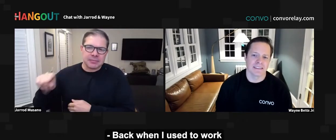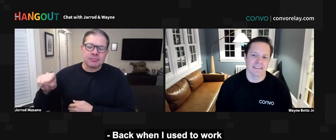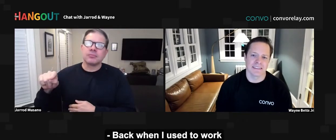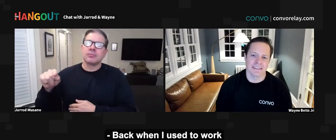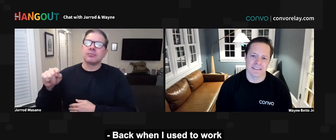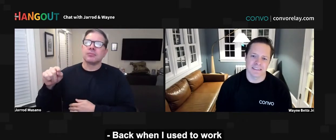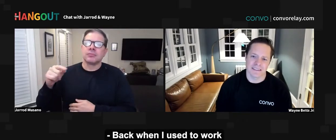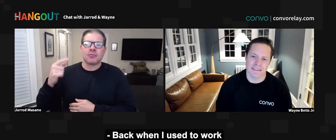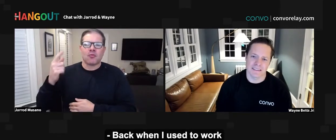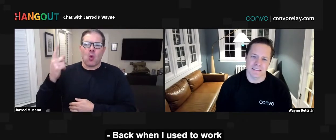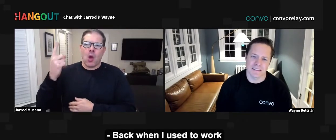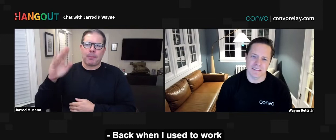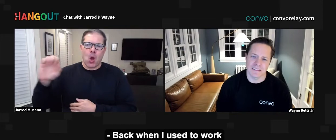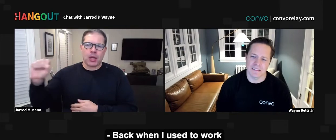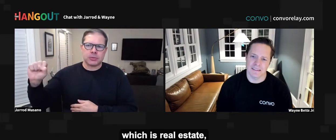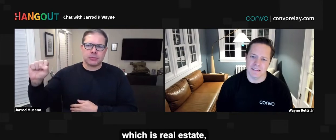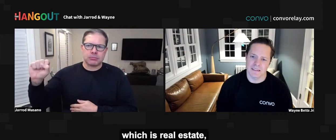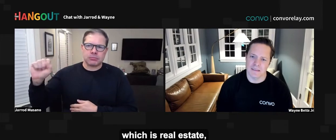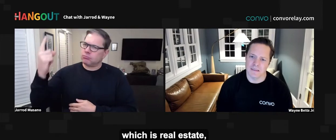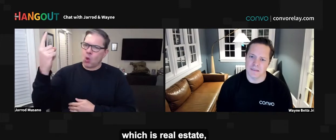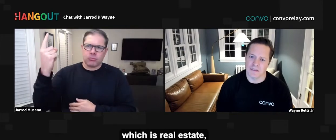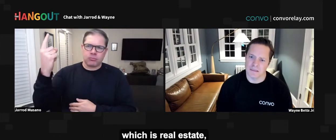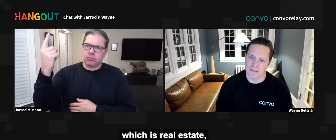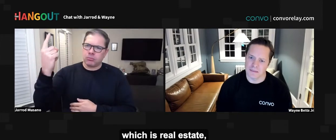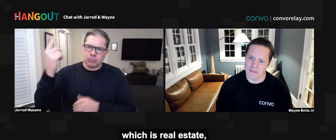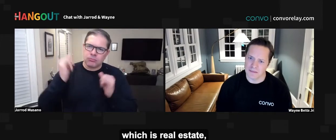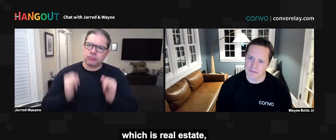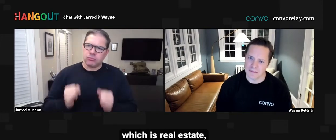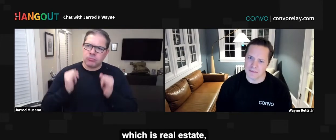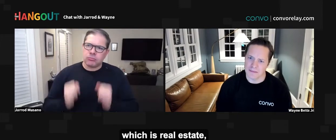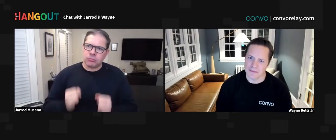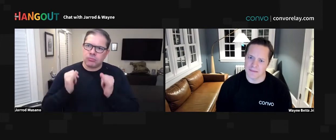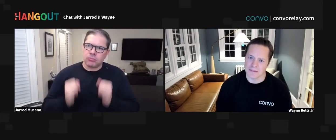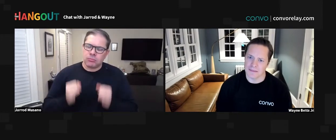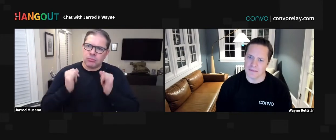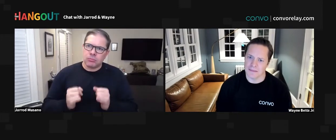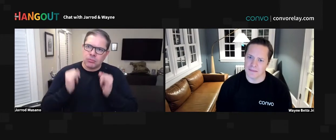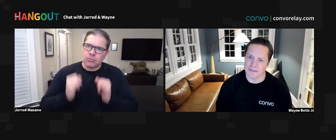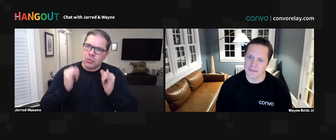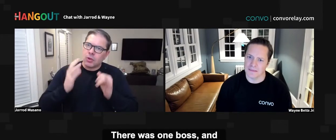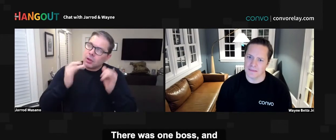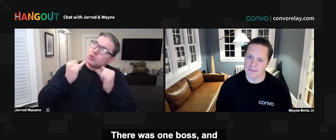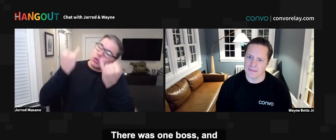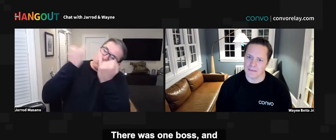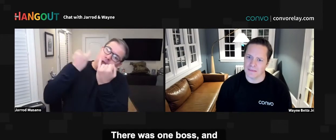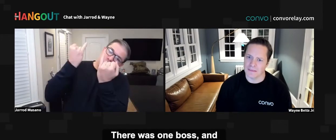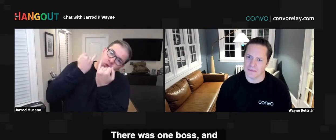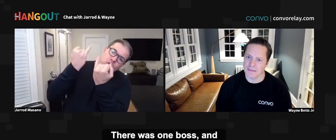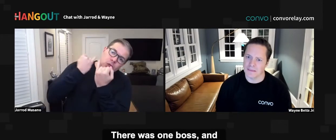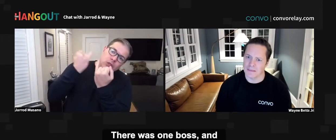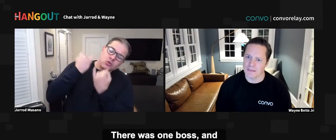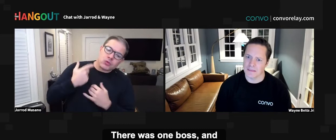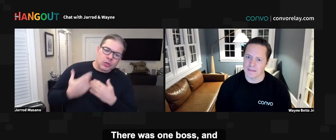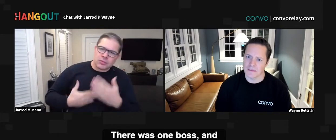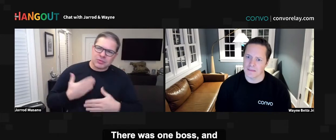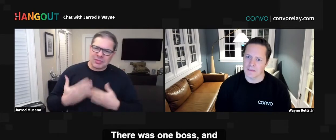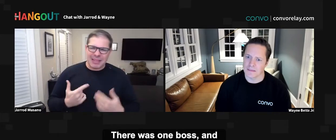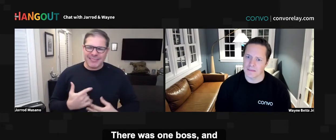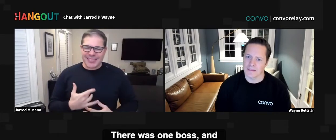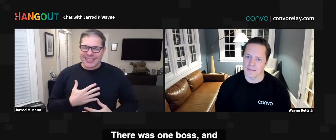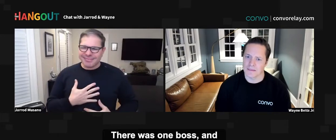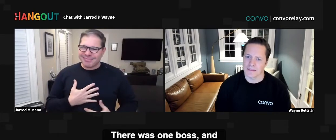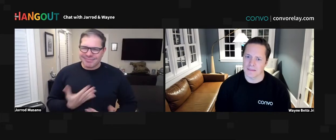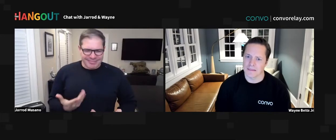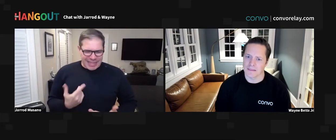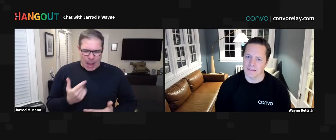back when I used to work with my family business, which is real estate, there was one boss. There's one boss, and that boss